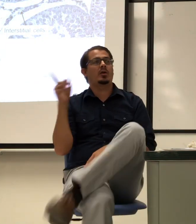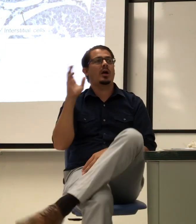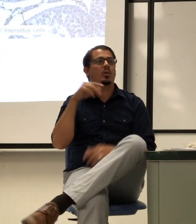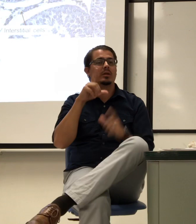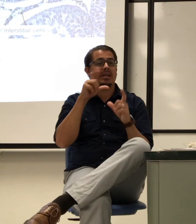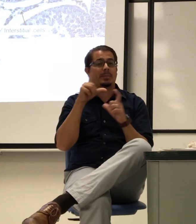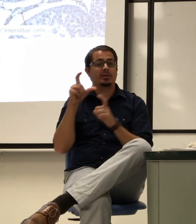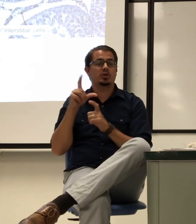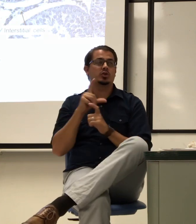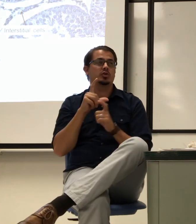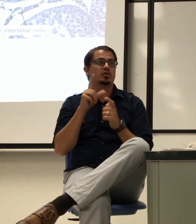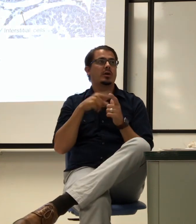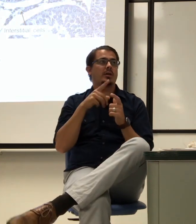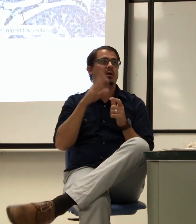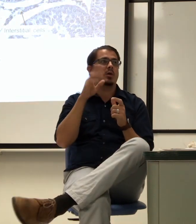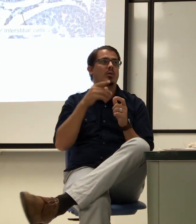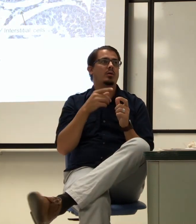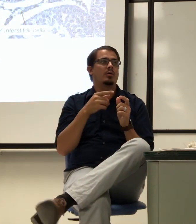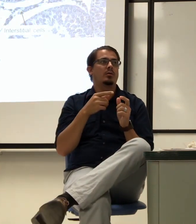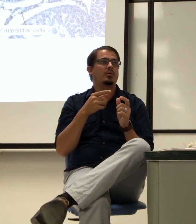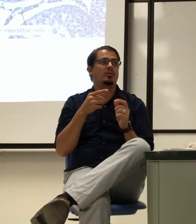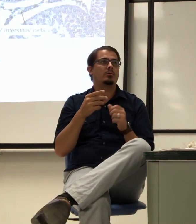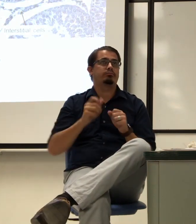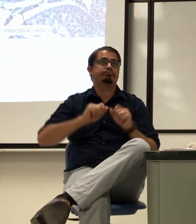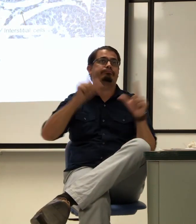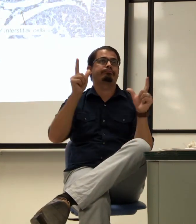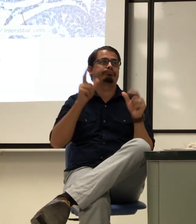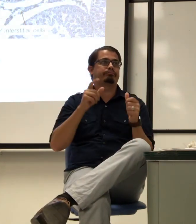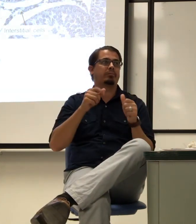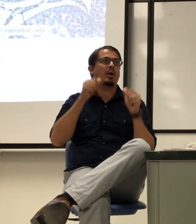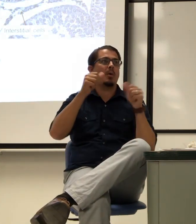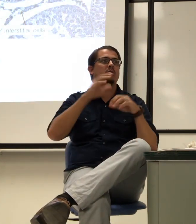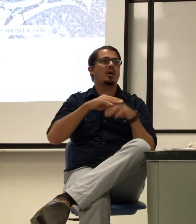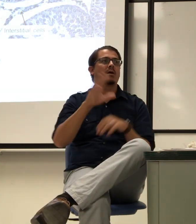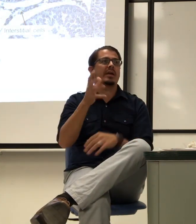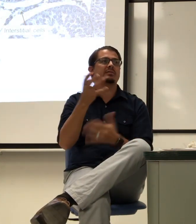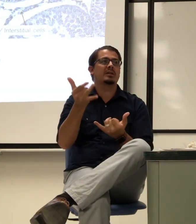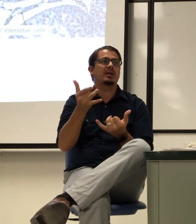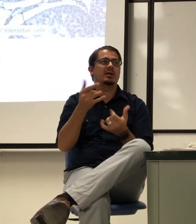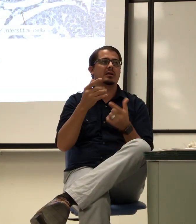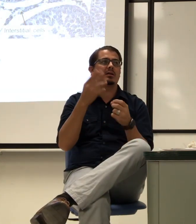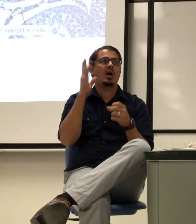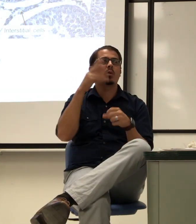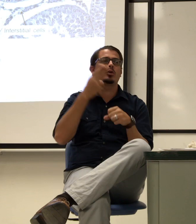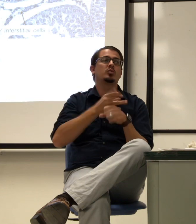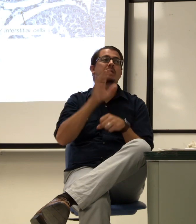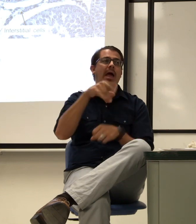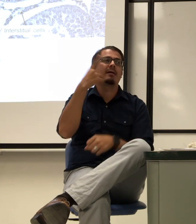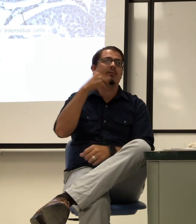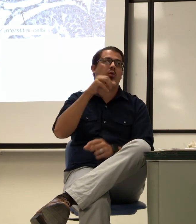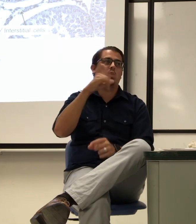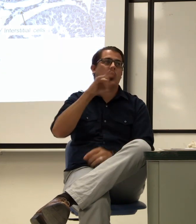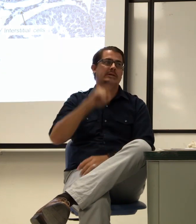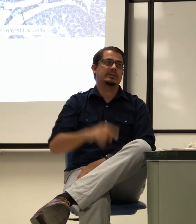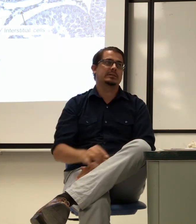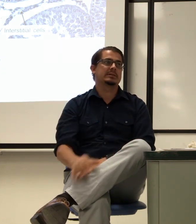to take pictures of them, and I'm going to present them, and I'll post it on Canvas today, and I'll use those for the quiz. Okay?